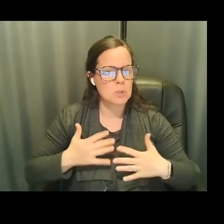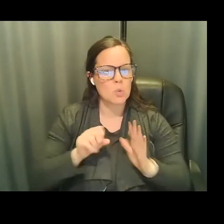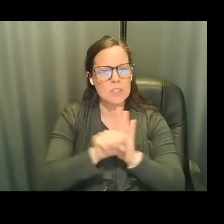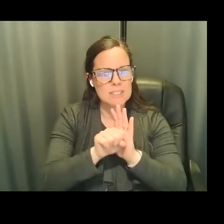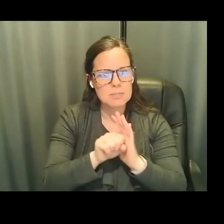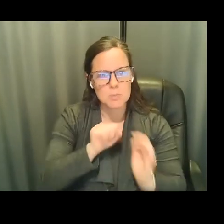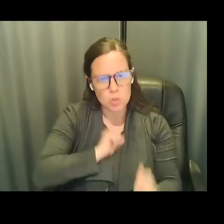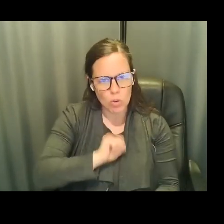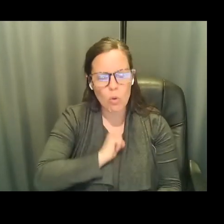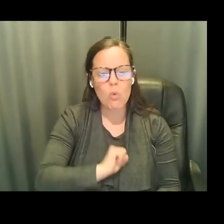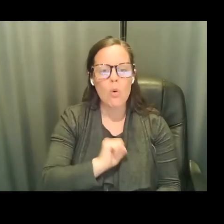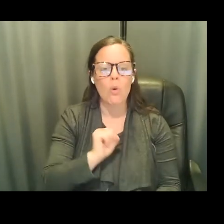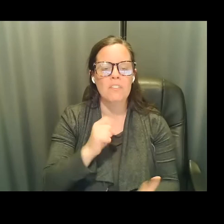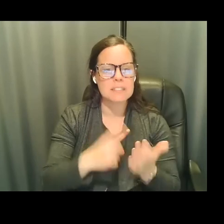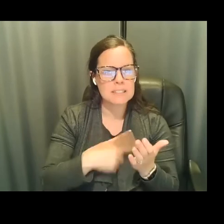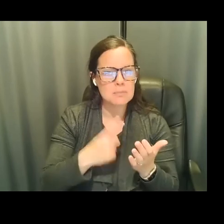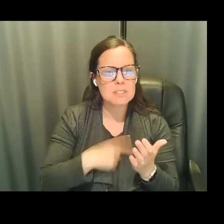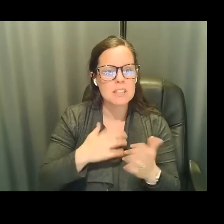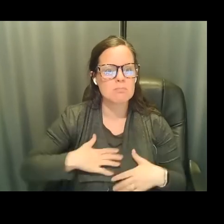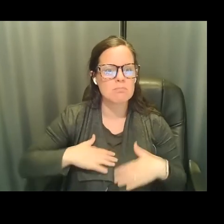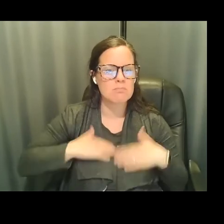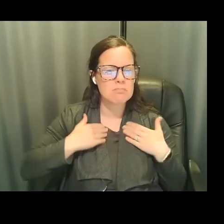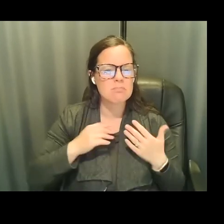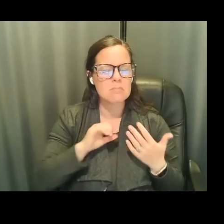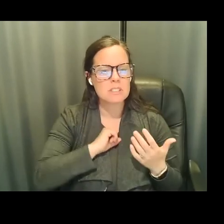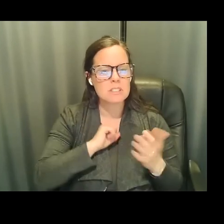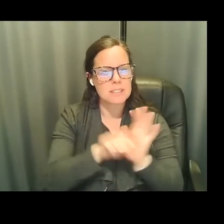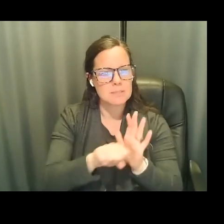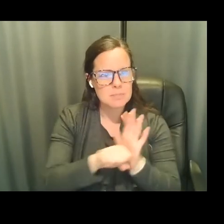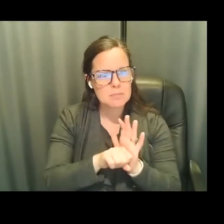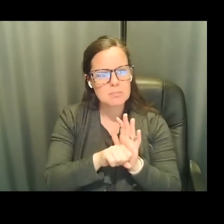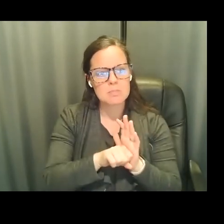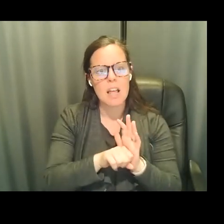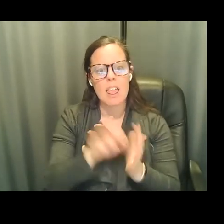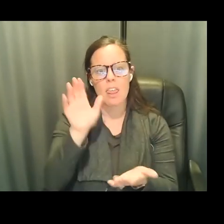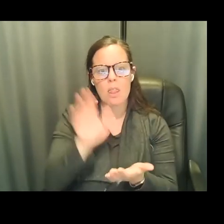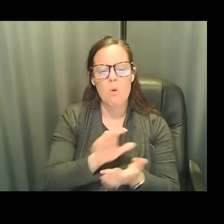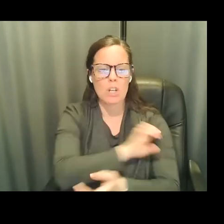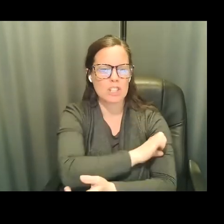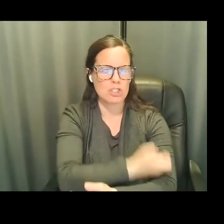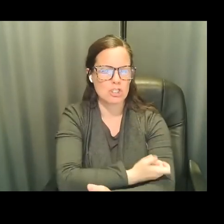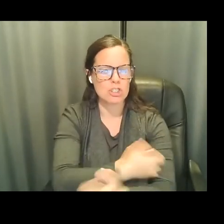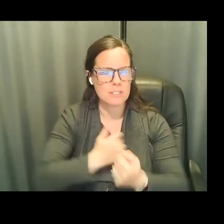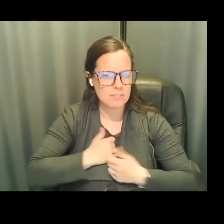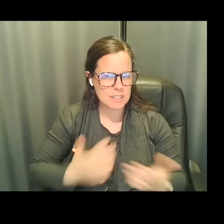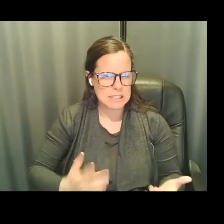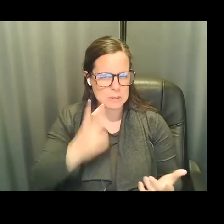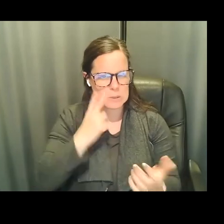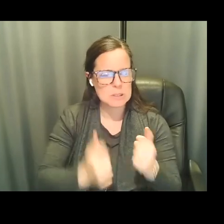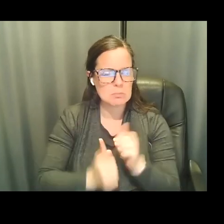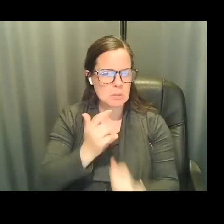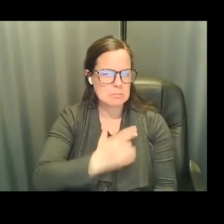cough. Sometimes it's an upper respiratory symptom, and then lower energy level fatigue. That's what you see most likely in